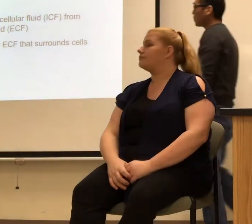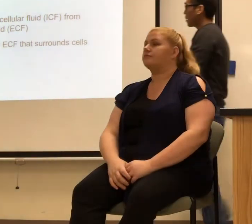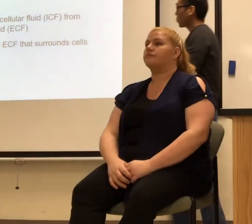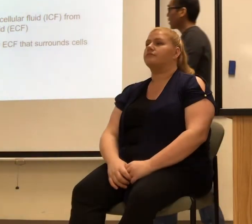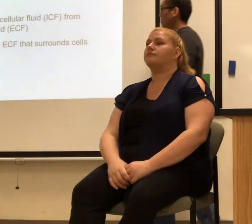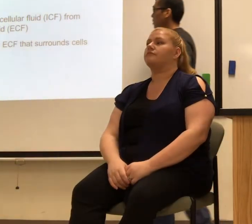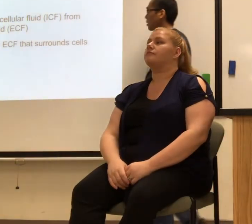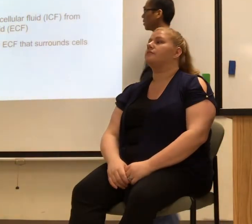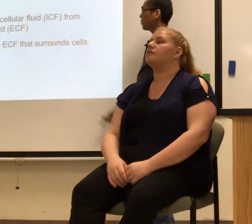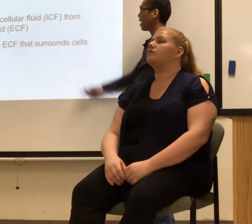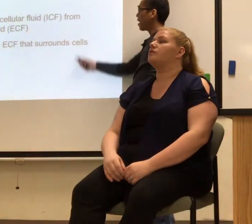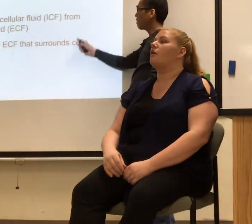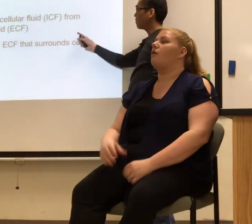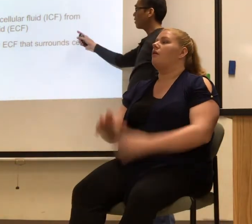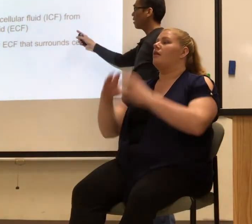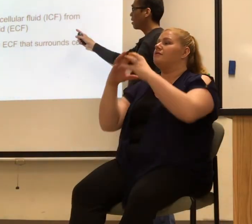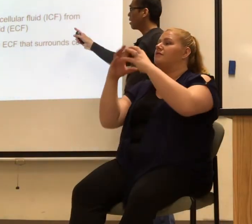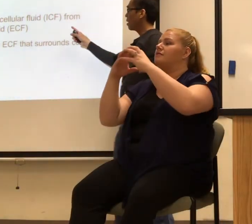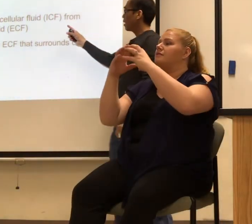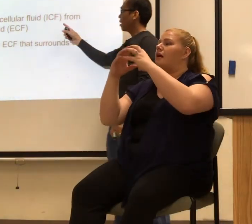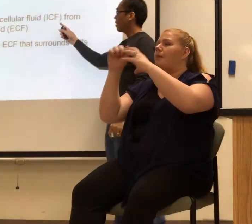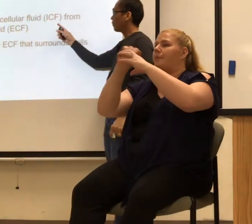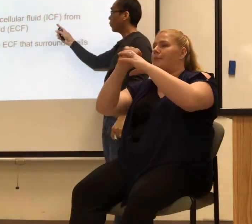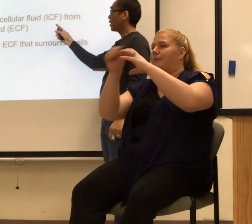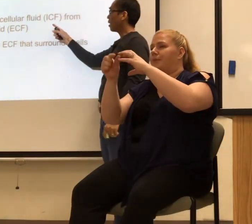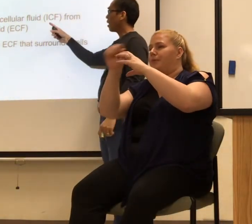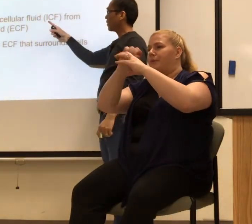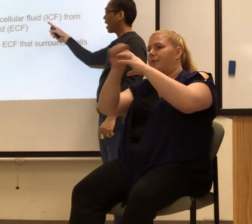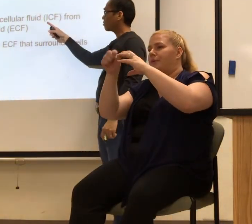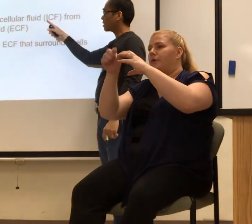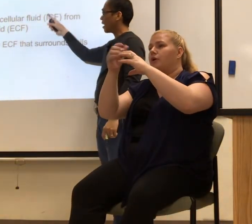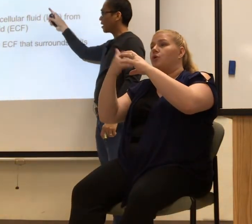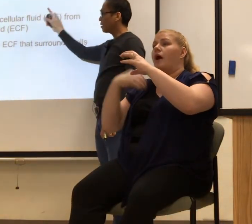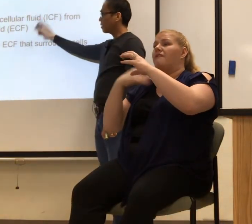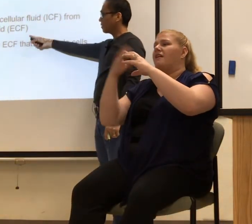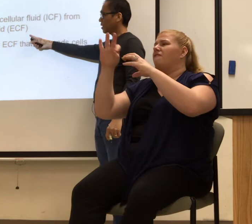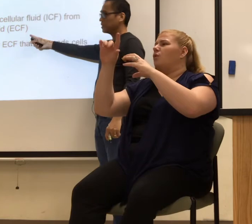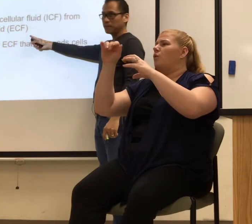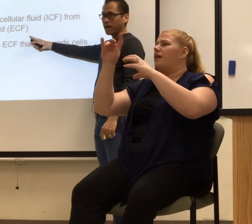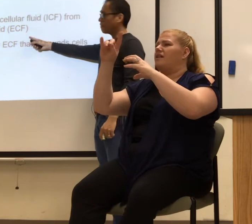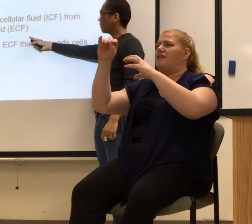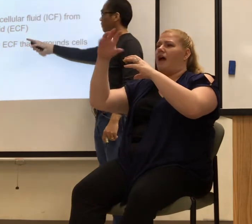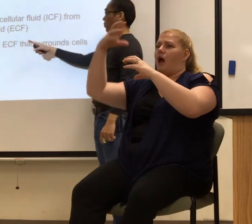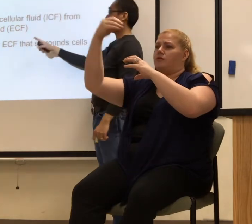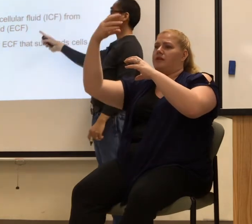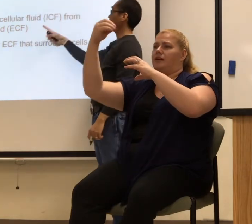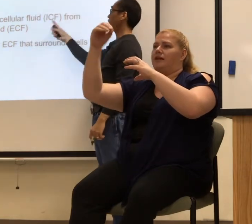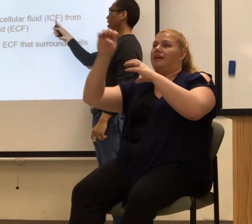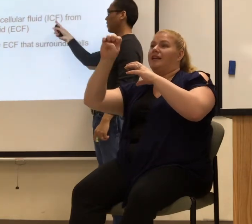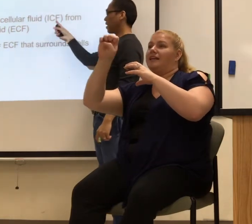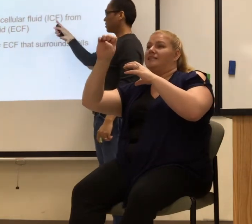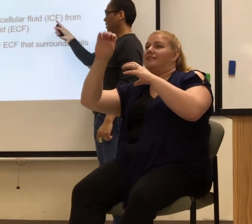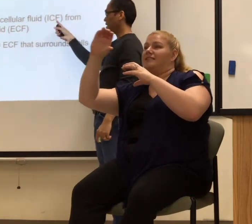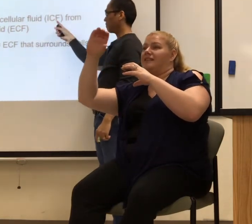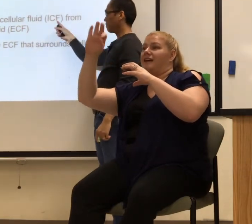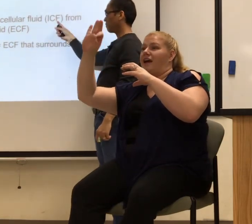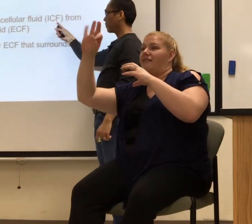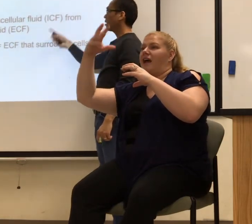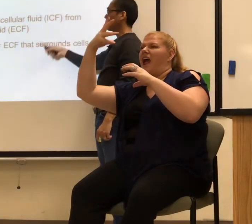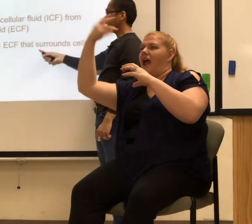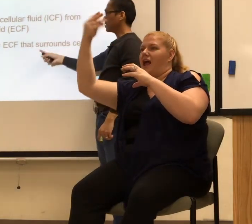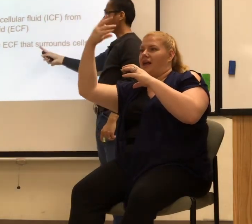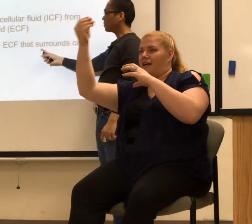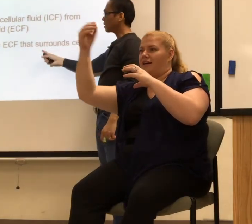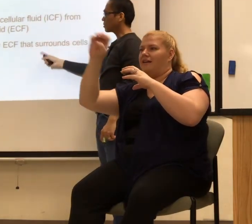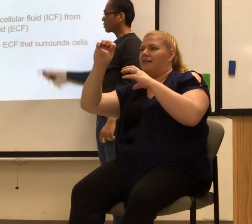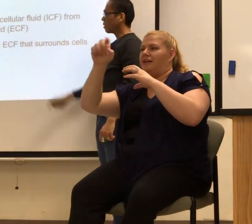In the cell membrane, you have fluid on the outside, the ECF, fluid on the inside, the ICF.